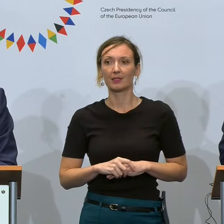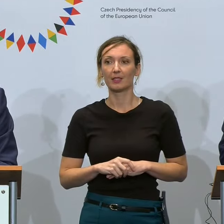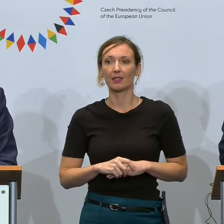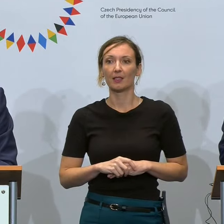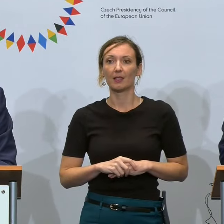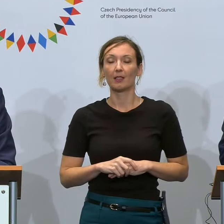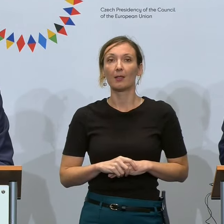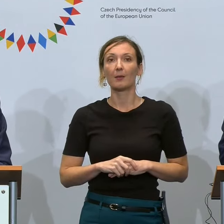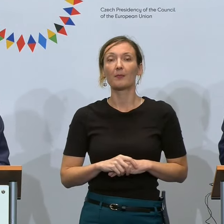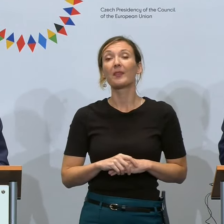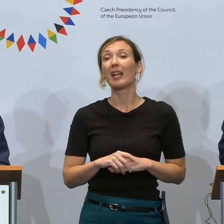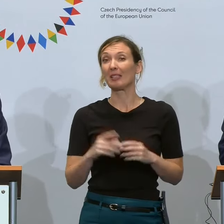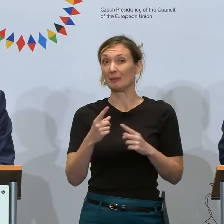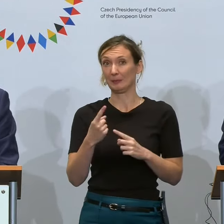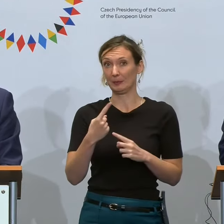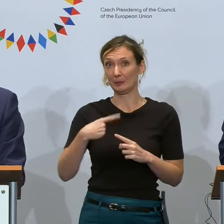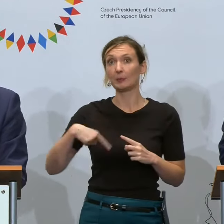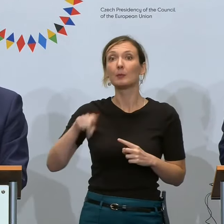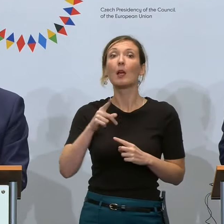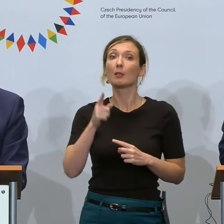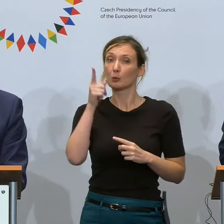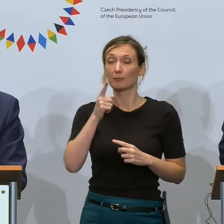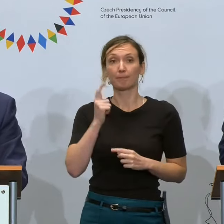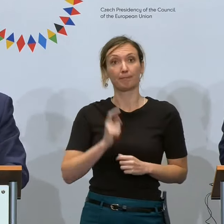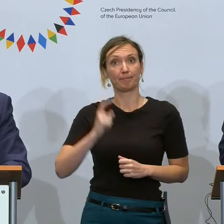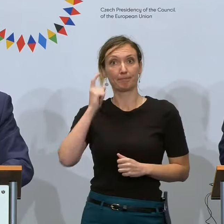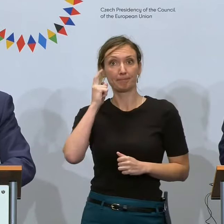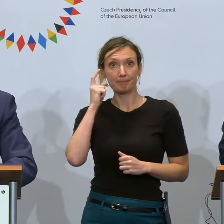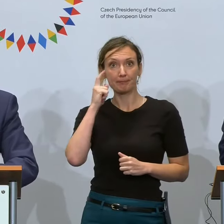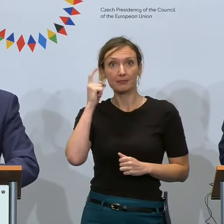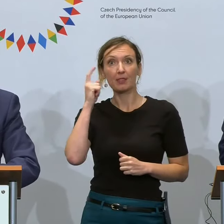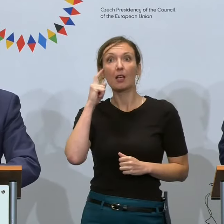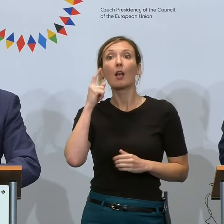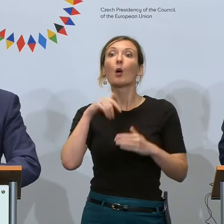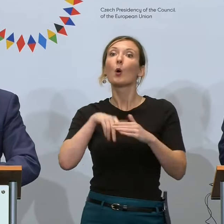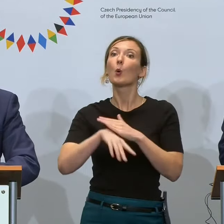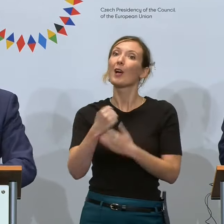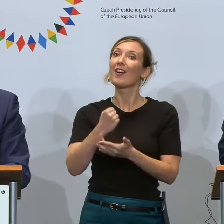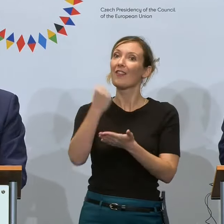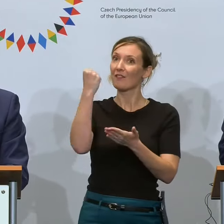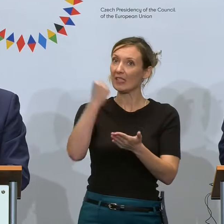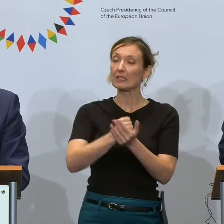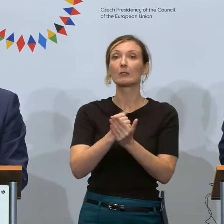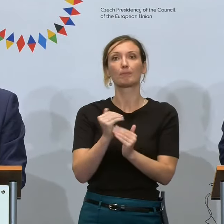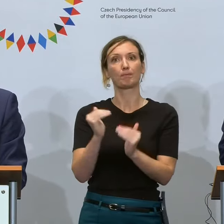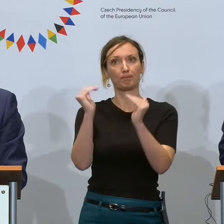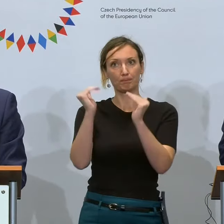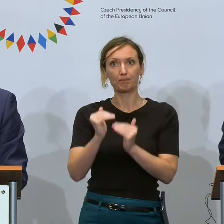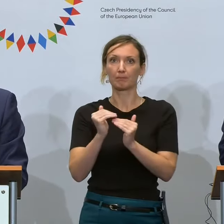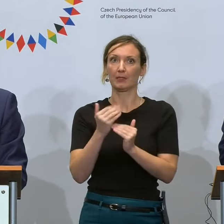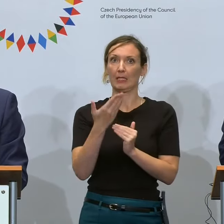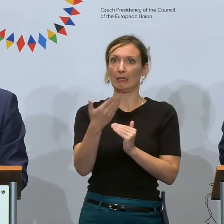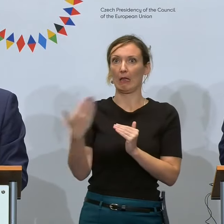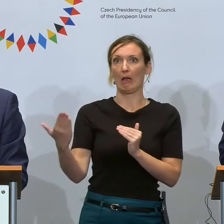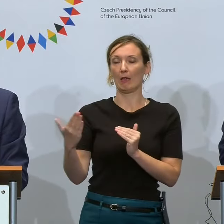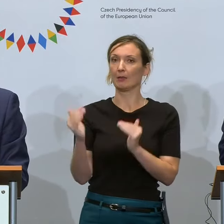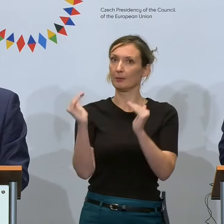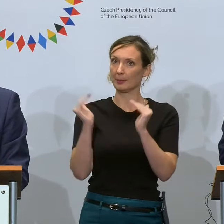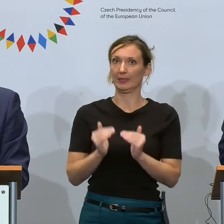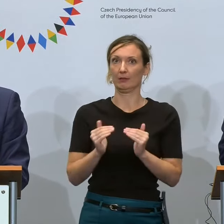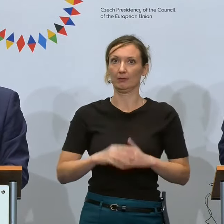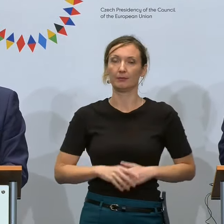it will significantly reduce the number of new visas issued by the EU member